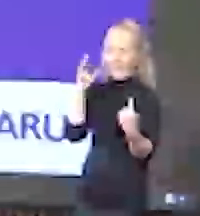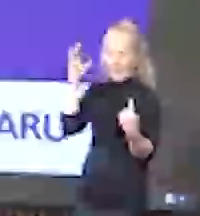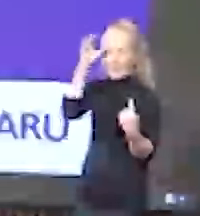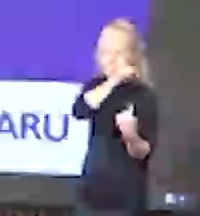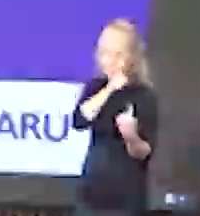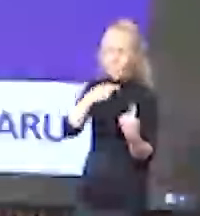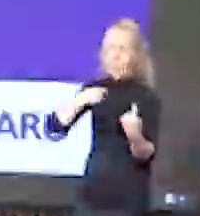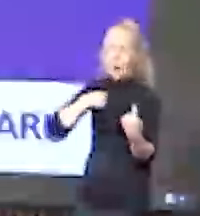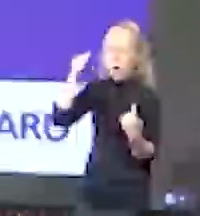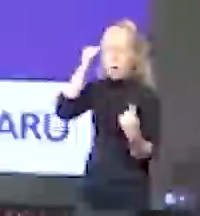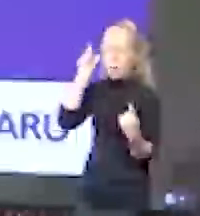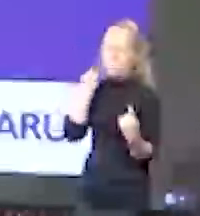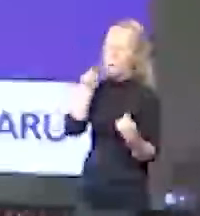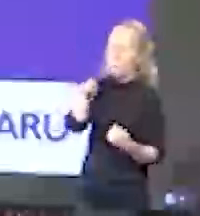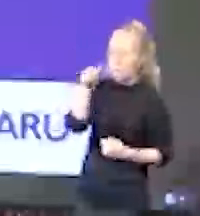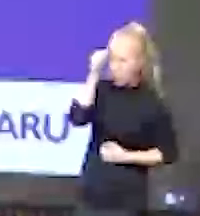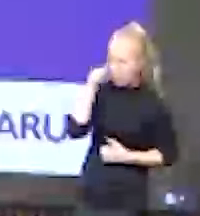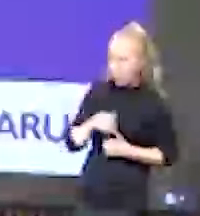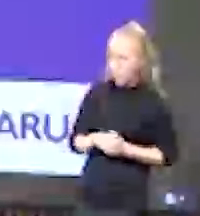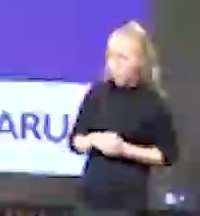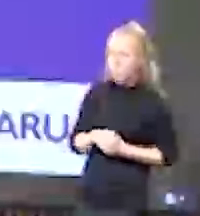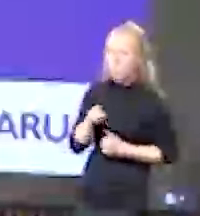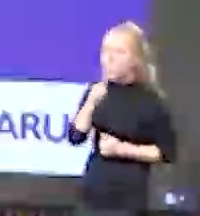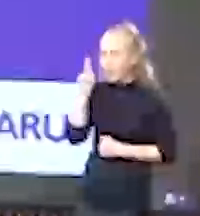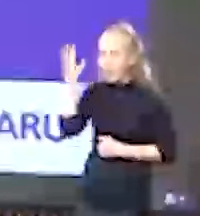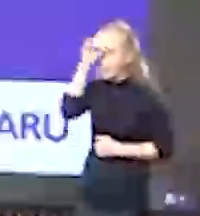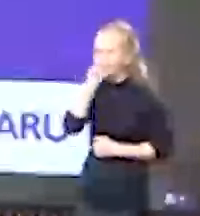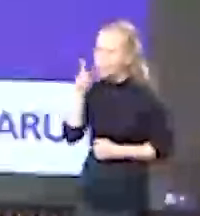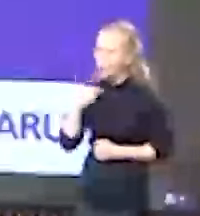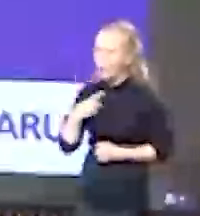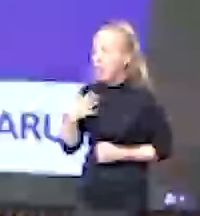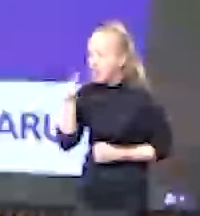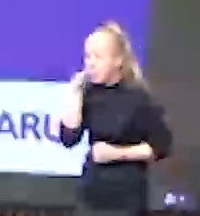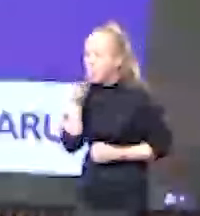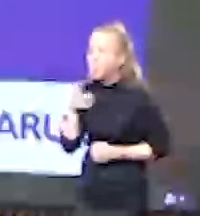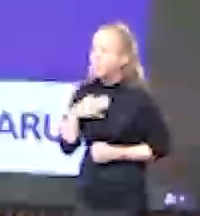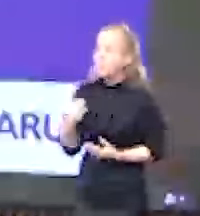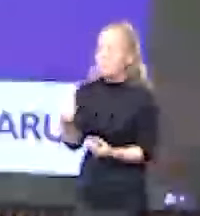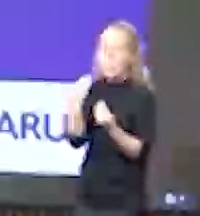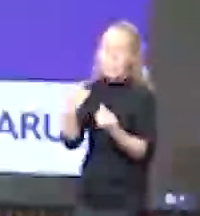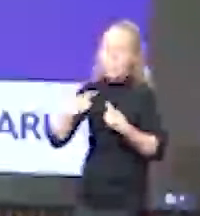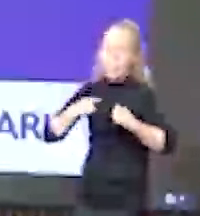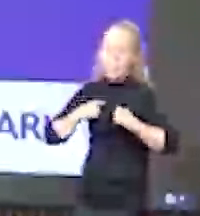much knowledge about all of this as you do. So you do have to do a bit of education. You've got to do a bit of problem definition.